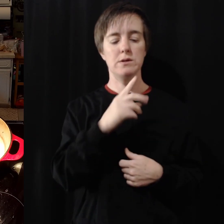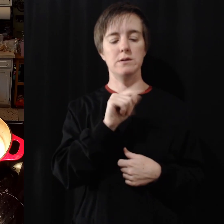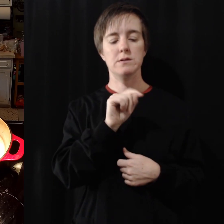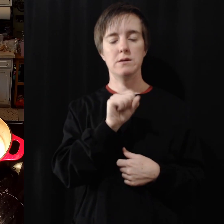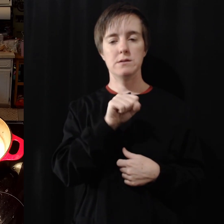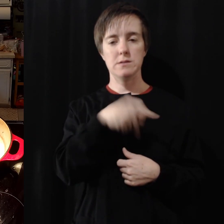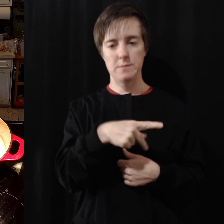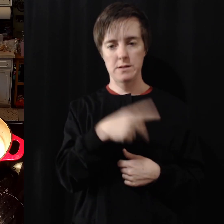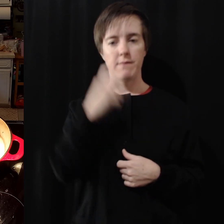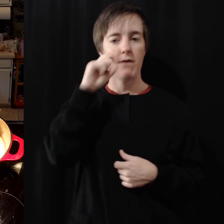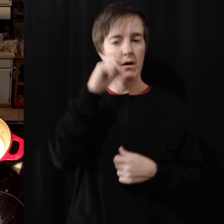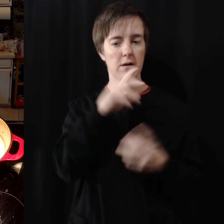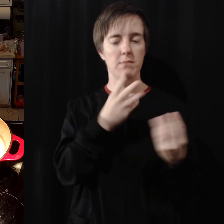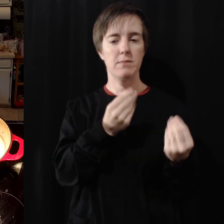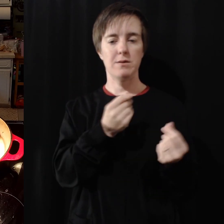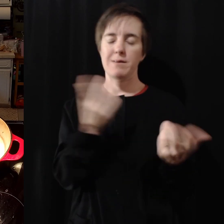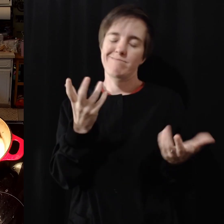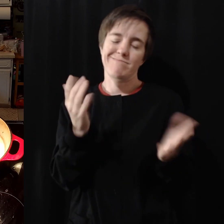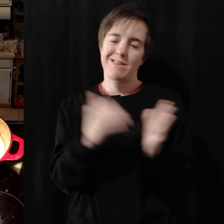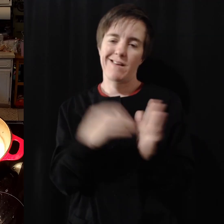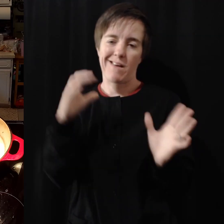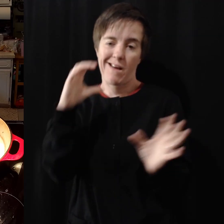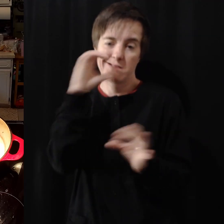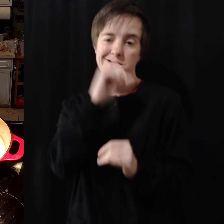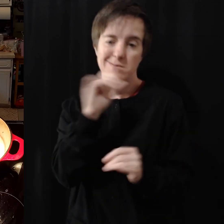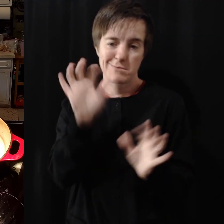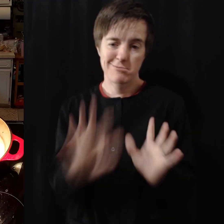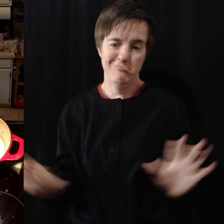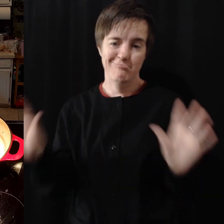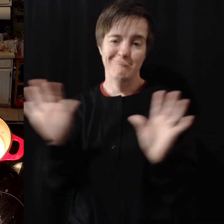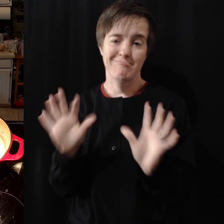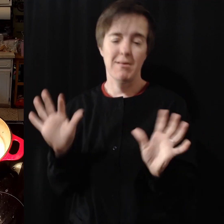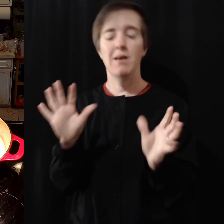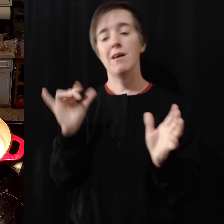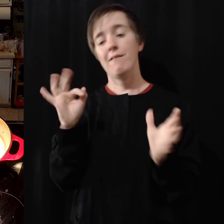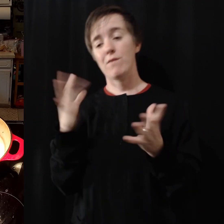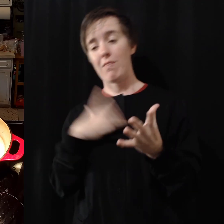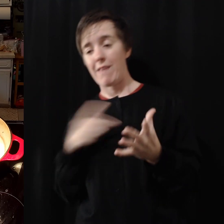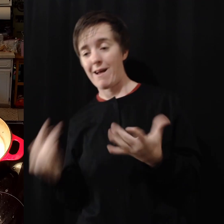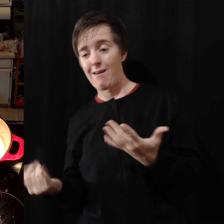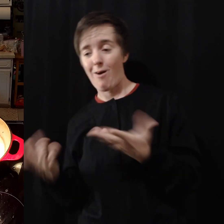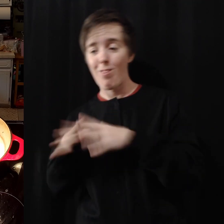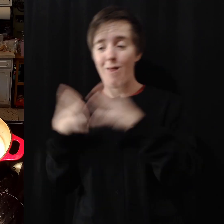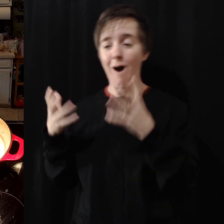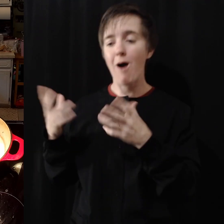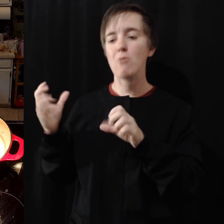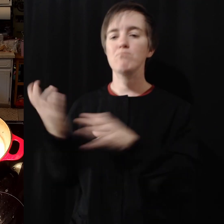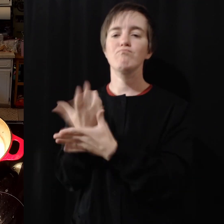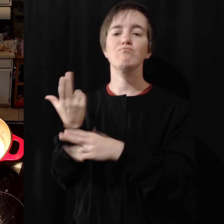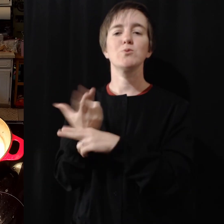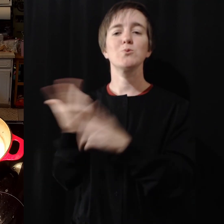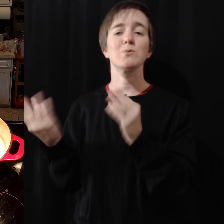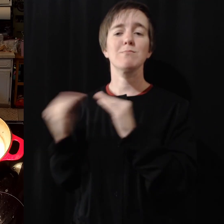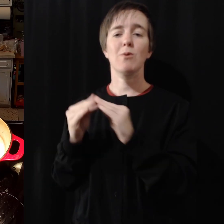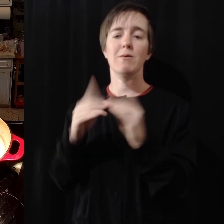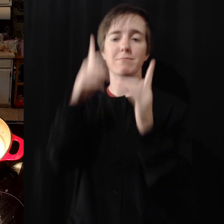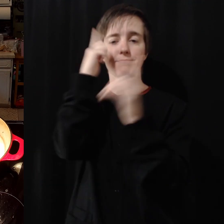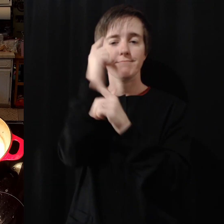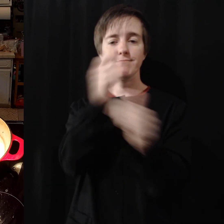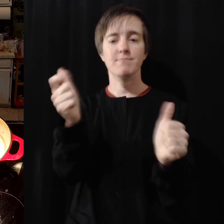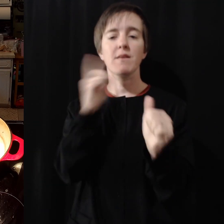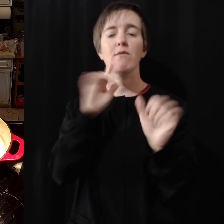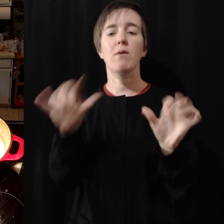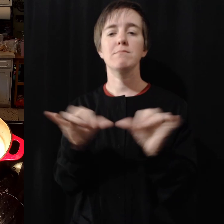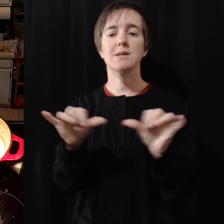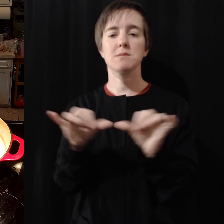And again, it's just estimates. If you like garlic a lot, put more garlic in there. You know, not a big deal. It's up to you on those measurements,